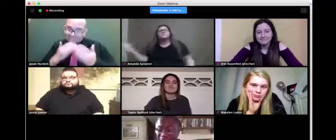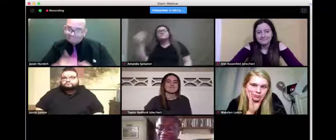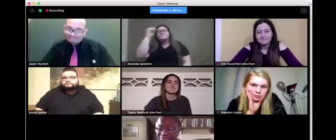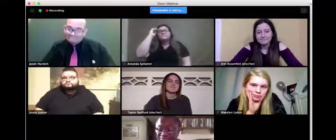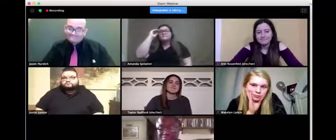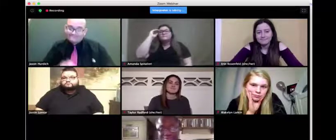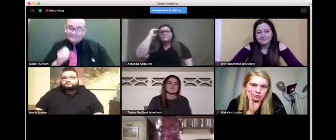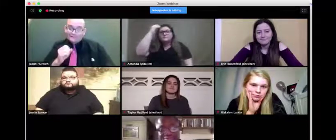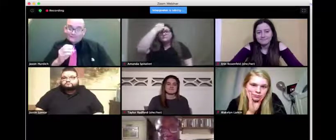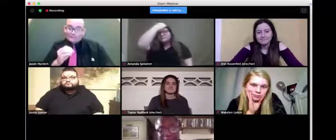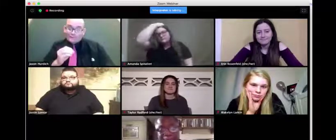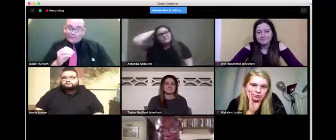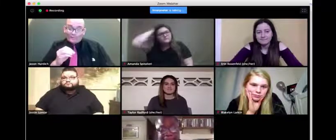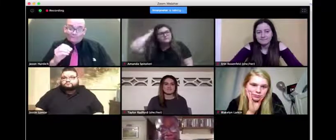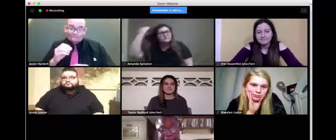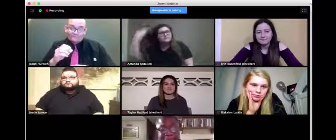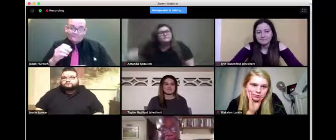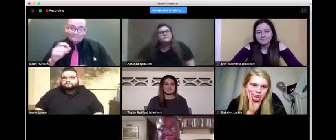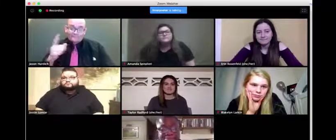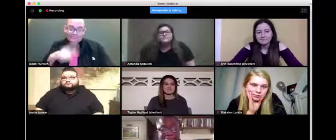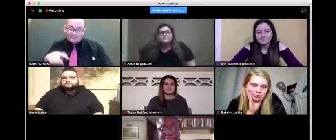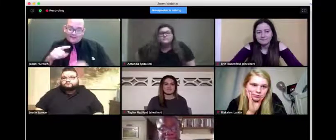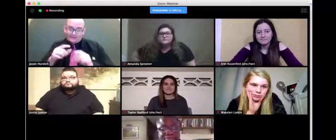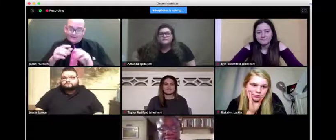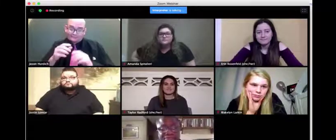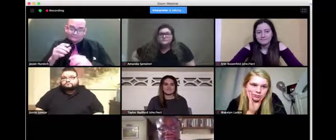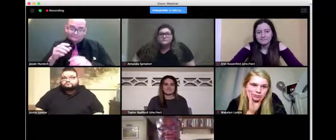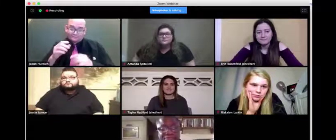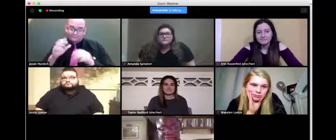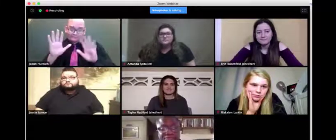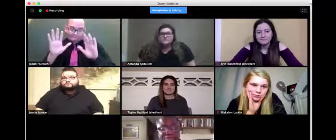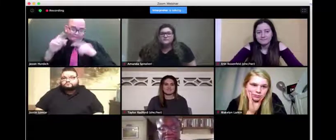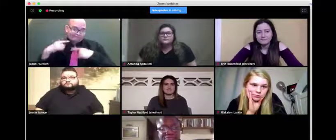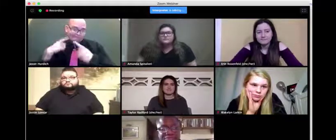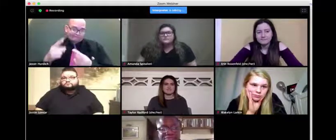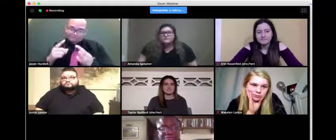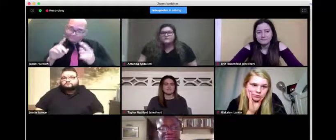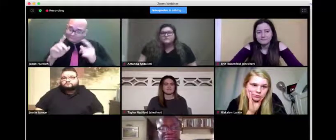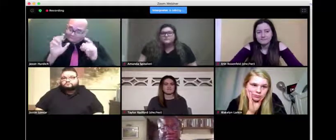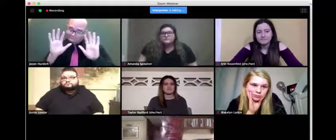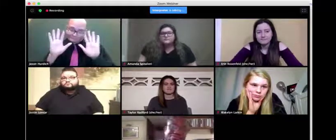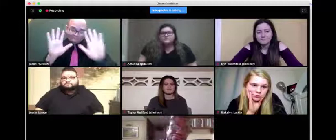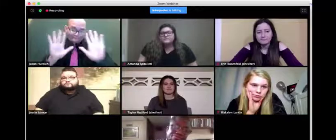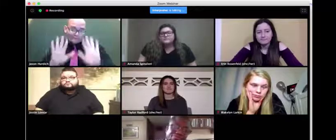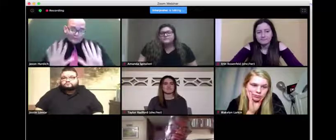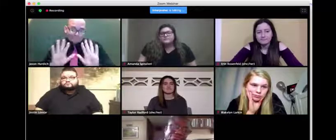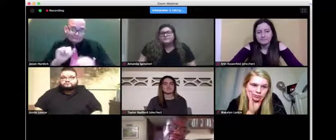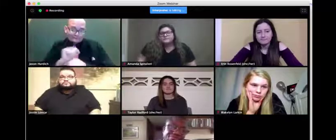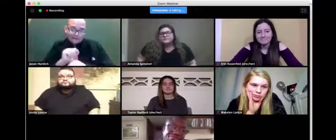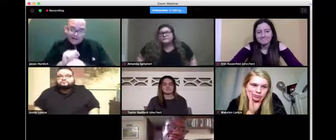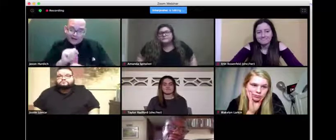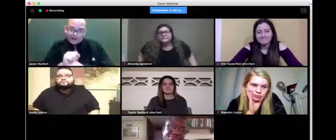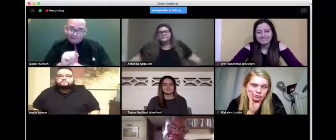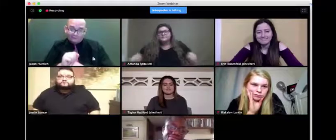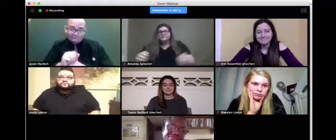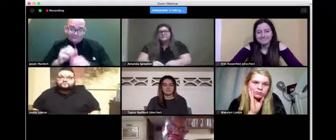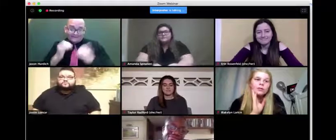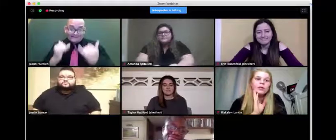it's been great. You've all done a wonderful job. And so I'm going to turn it over now to our